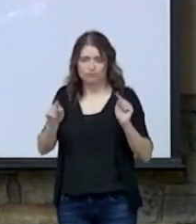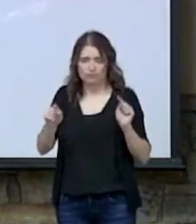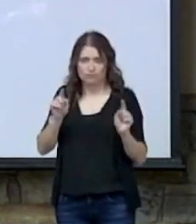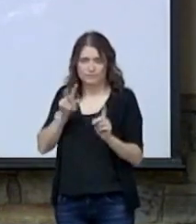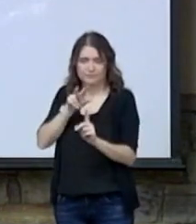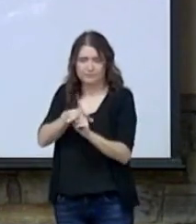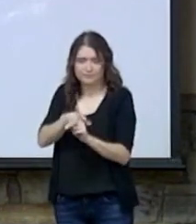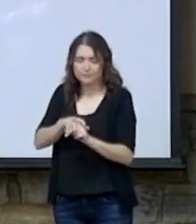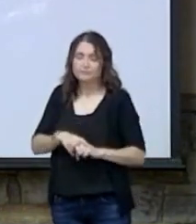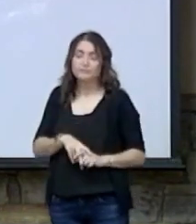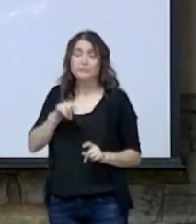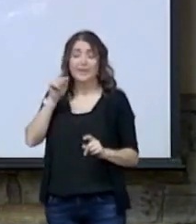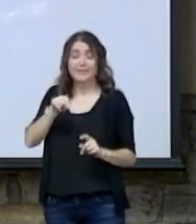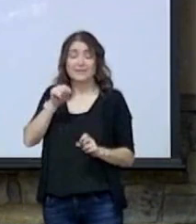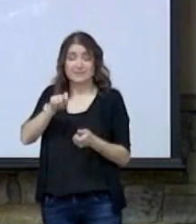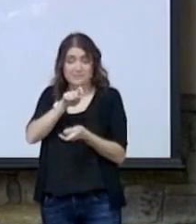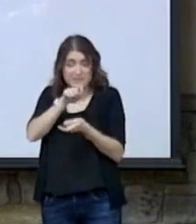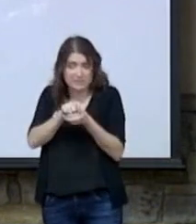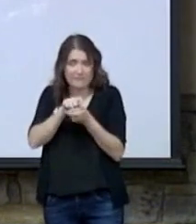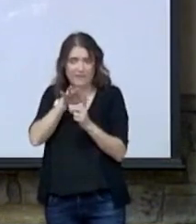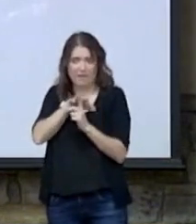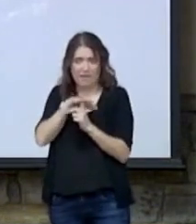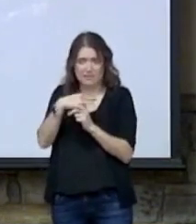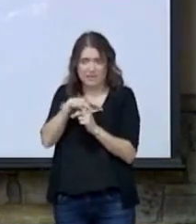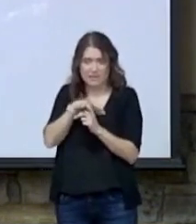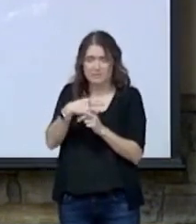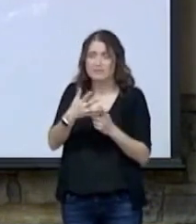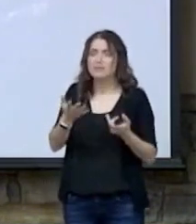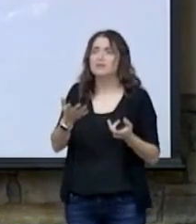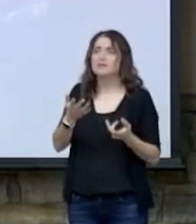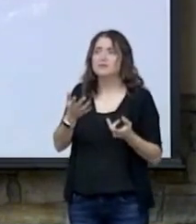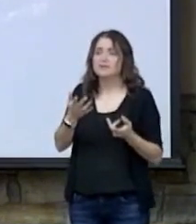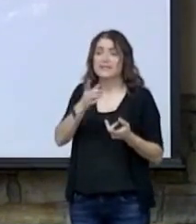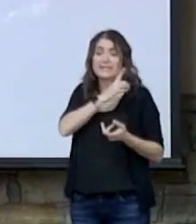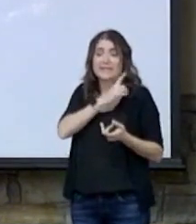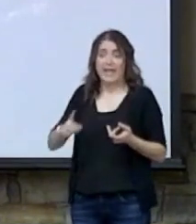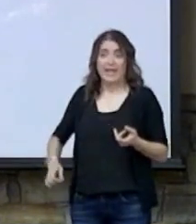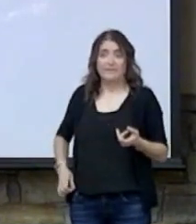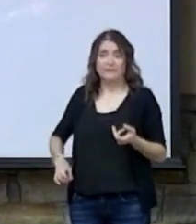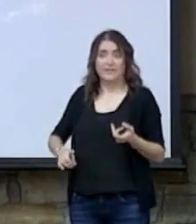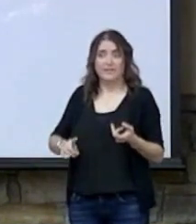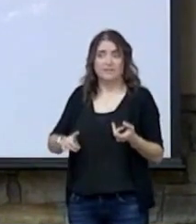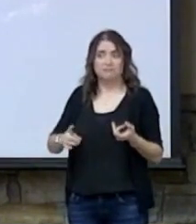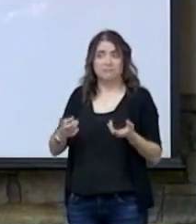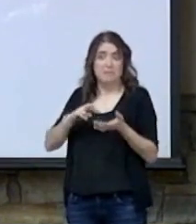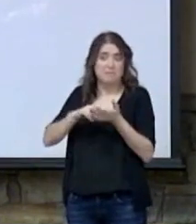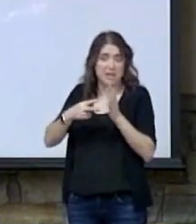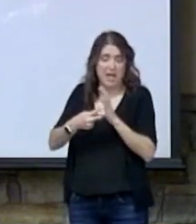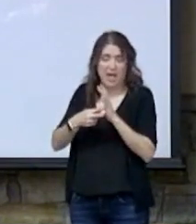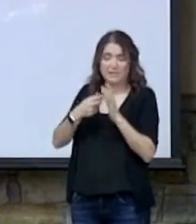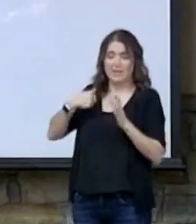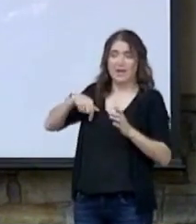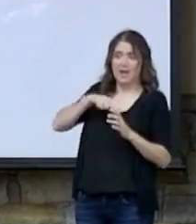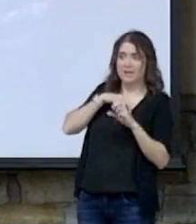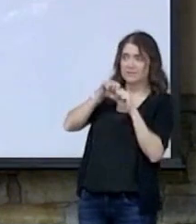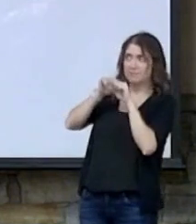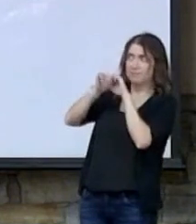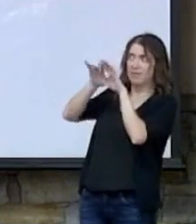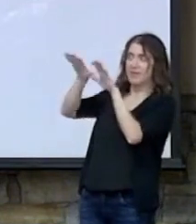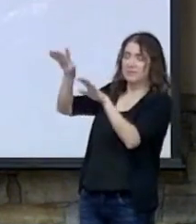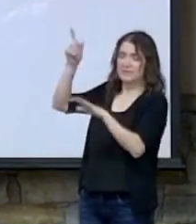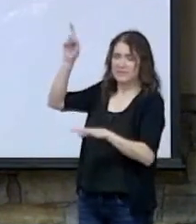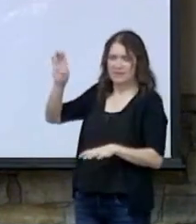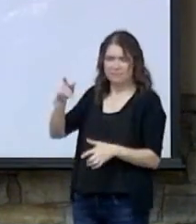particular context, David is implying us blessing God. It's kind of an interesting thing to think about, isn't